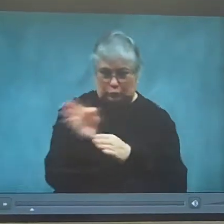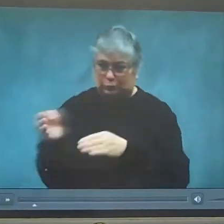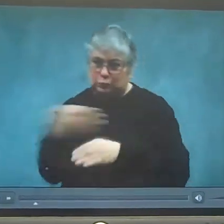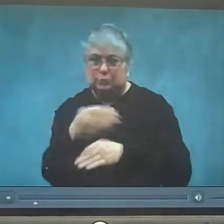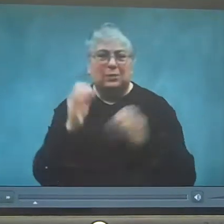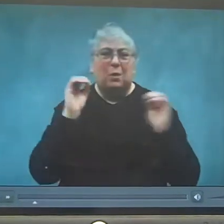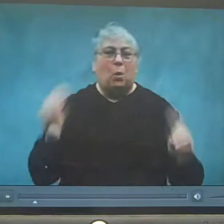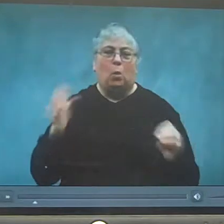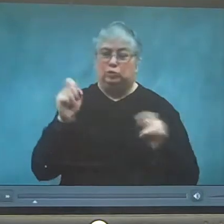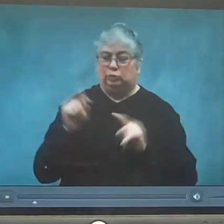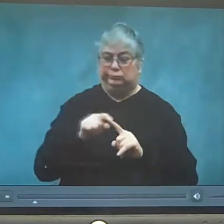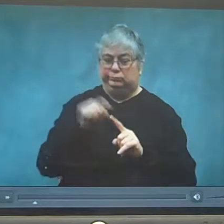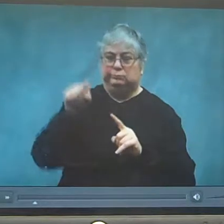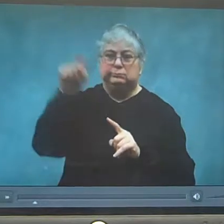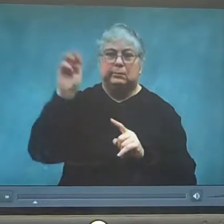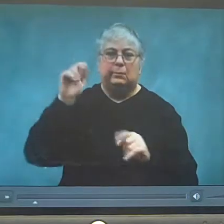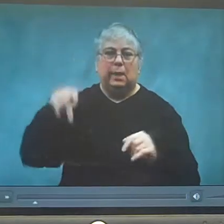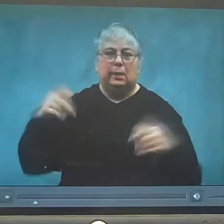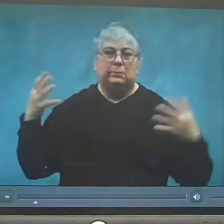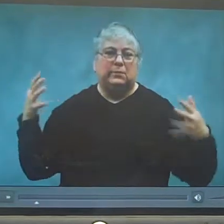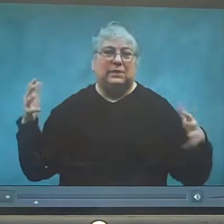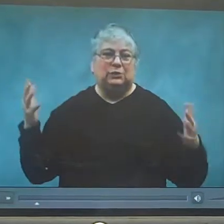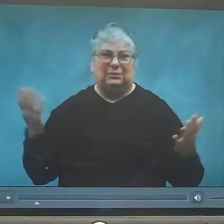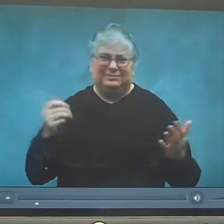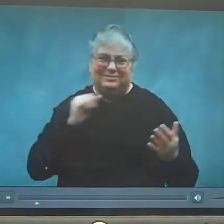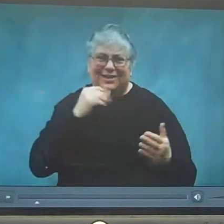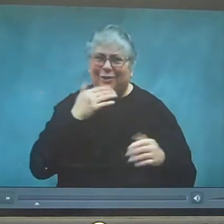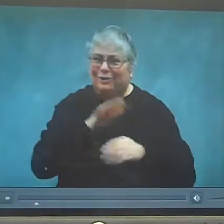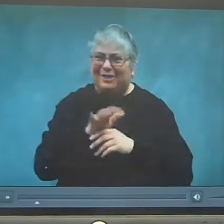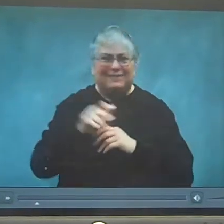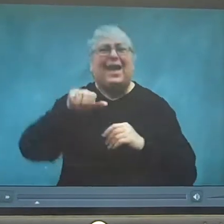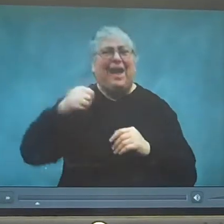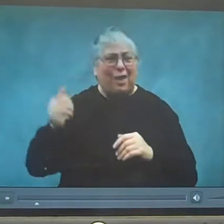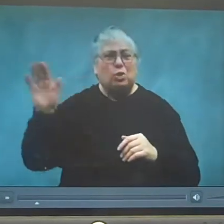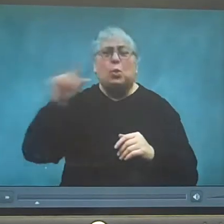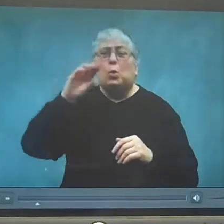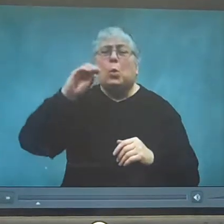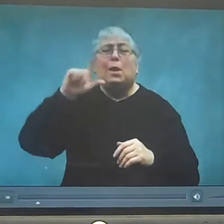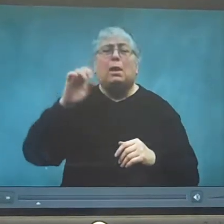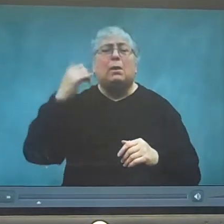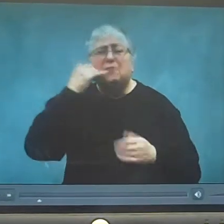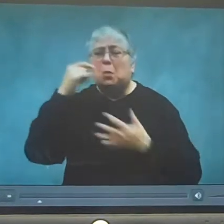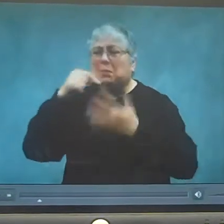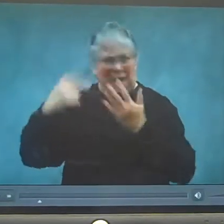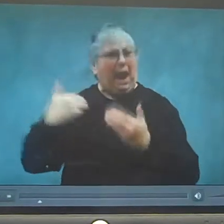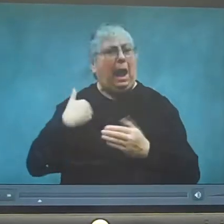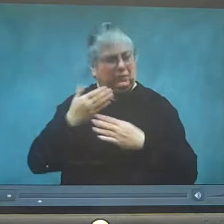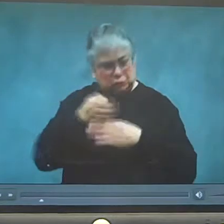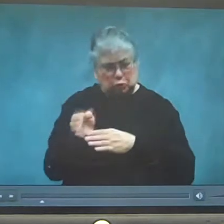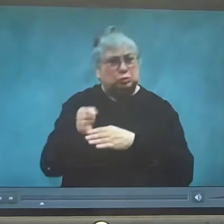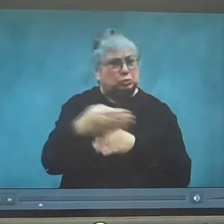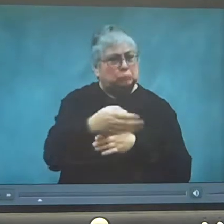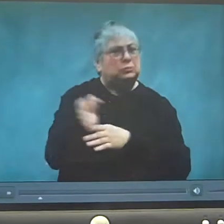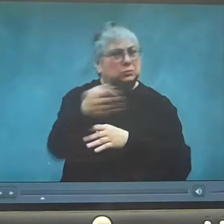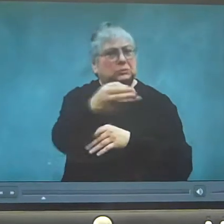They took away Google Maps because it was giving customers the wrong directions to their destinations.